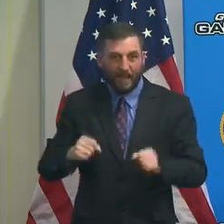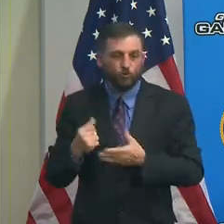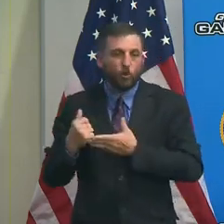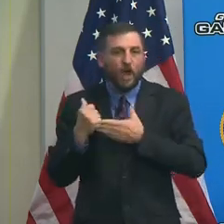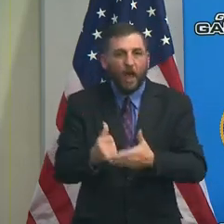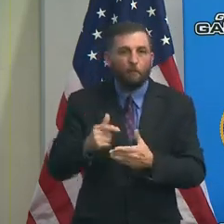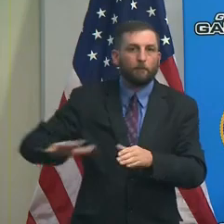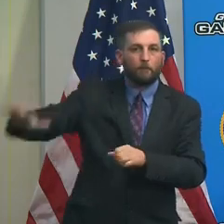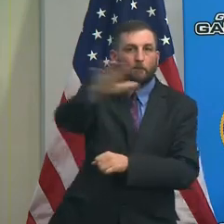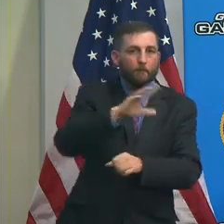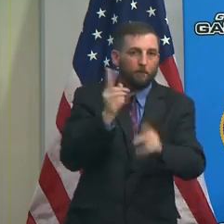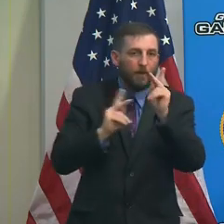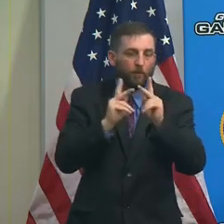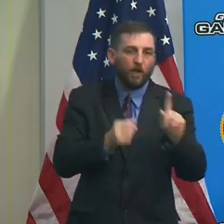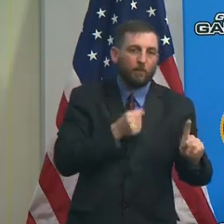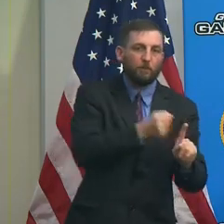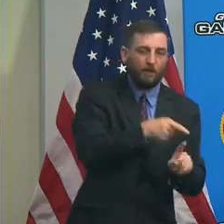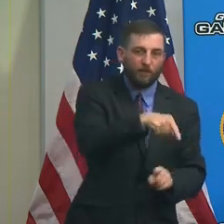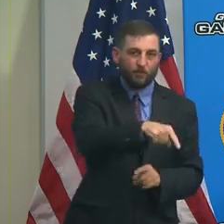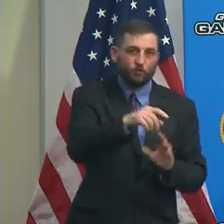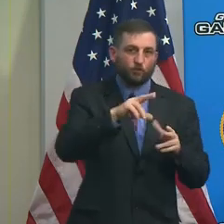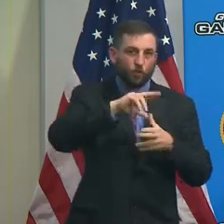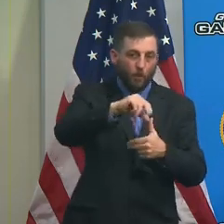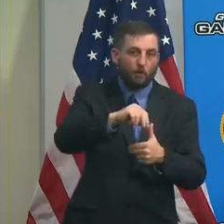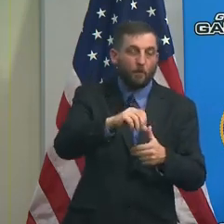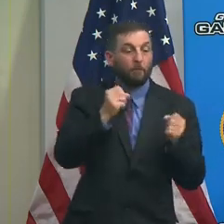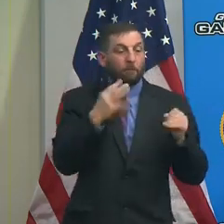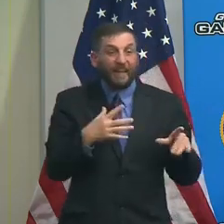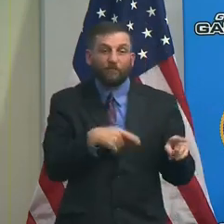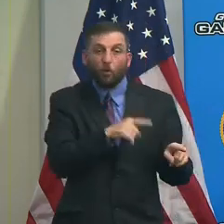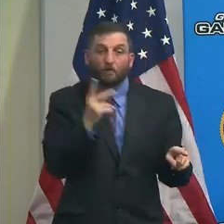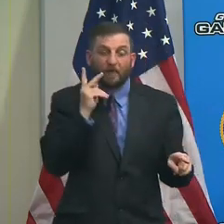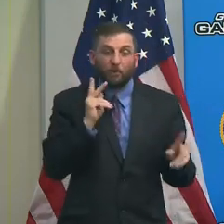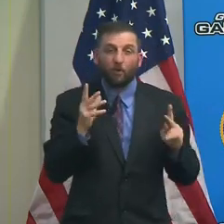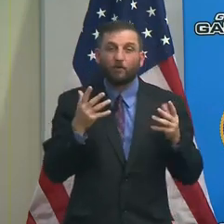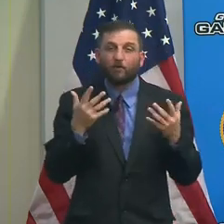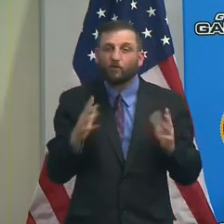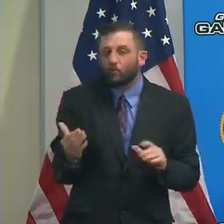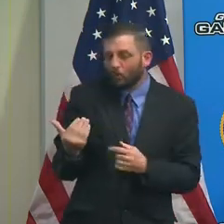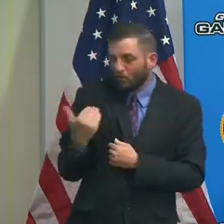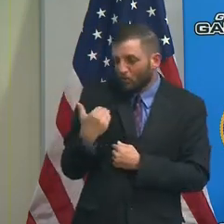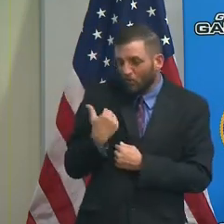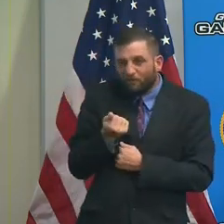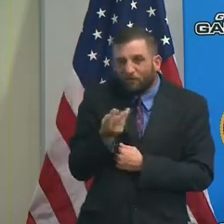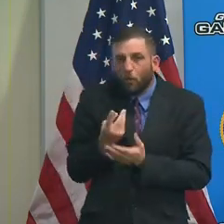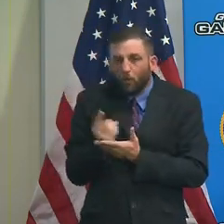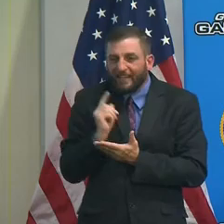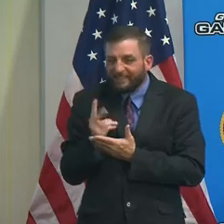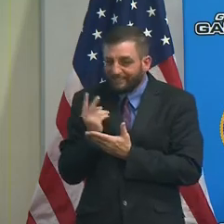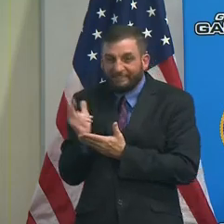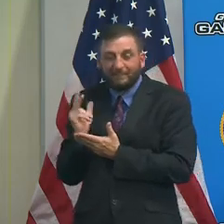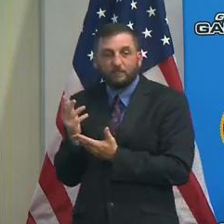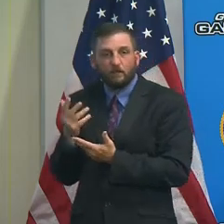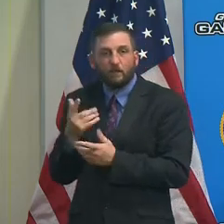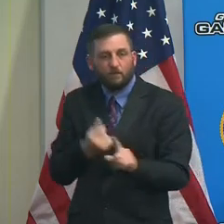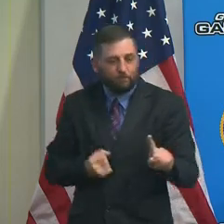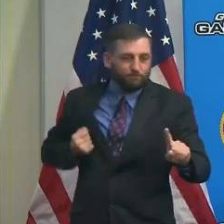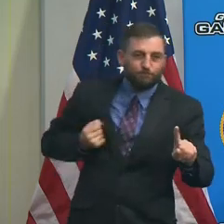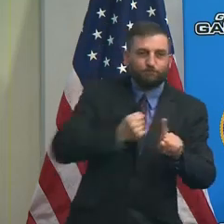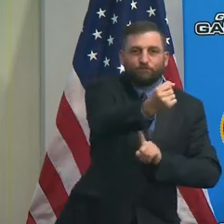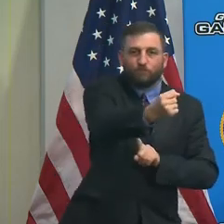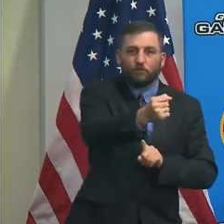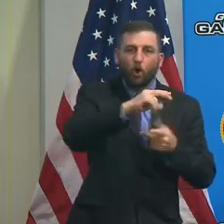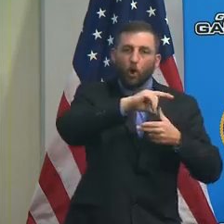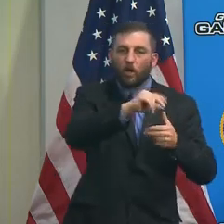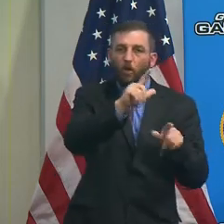of Louisiana who are impacted by this storm, many of whom, as you just mentioned, were just several weeks ago, suffered the brunt of